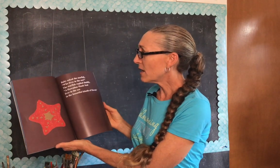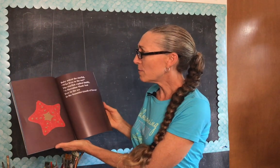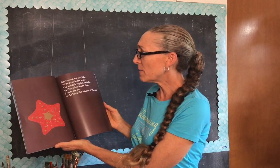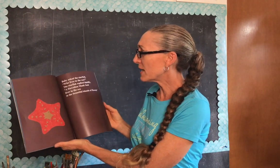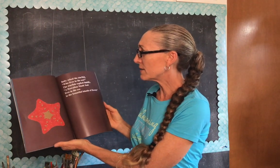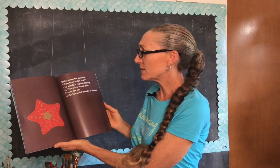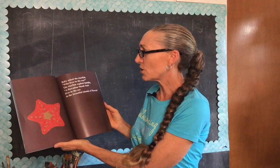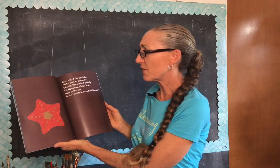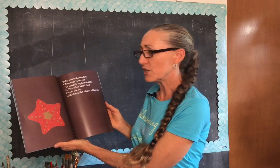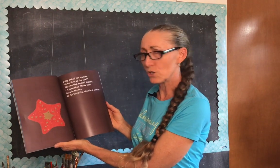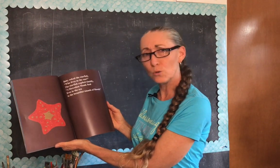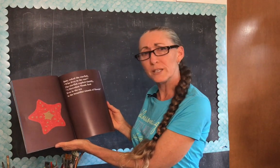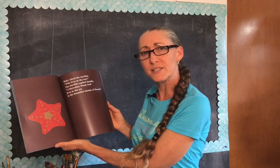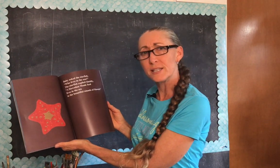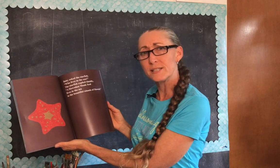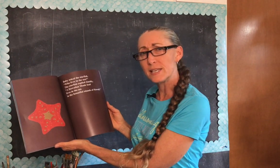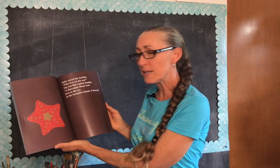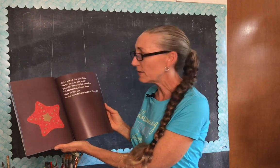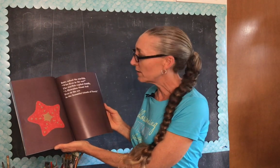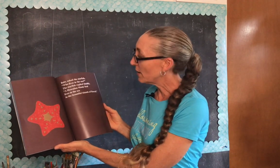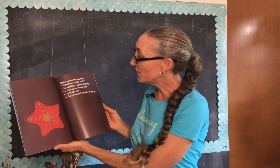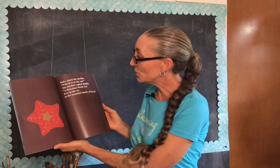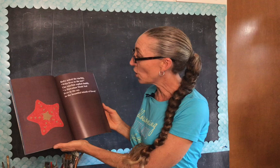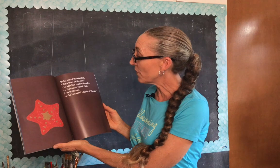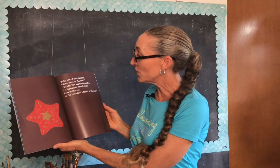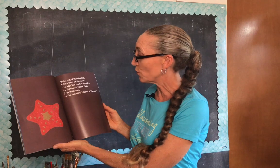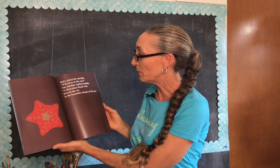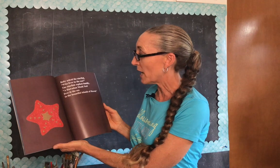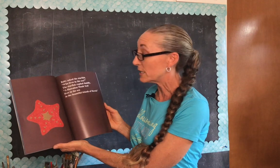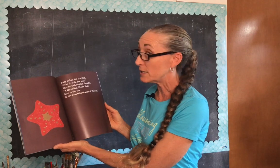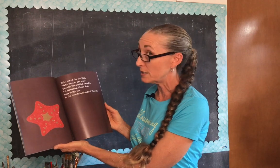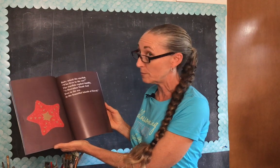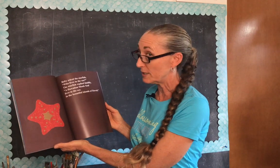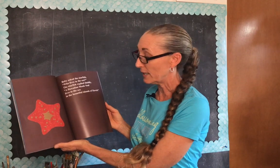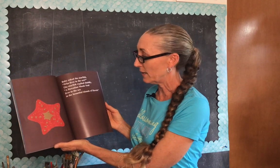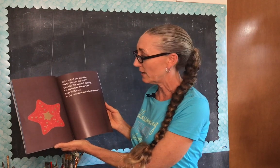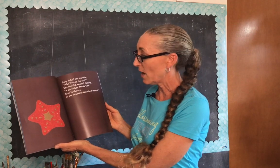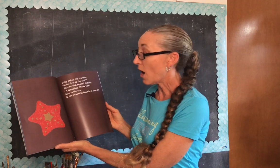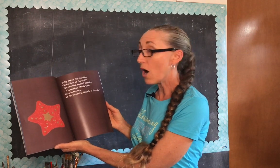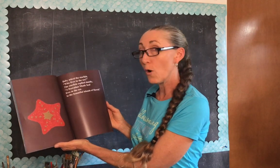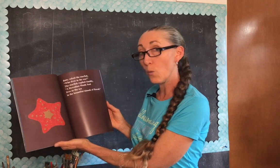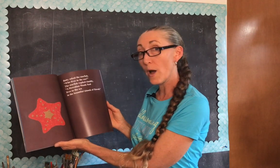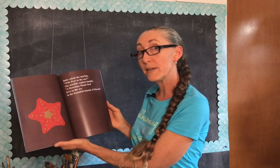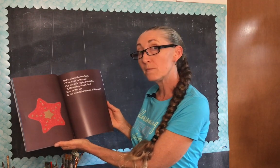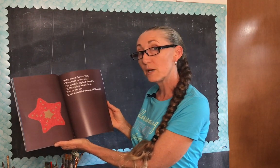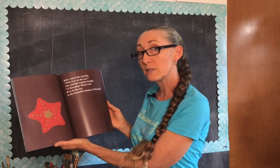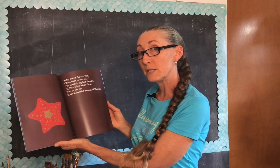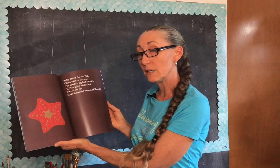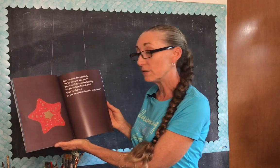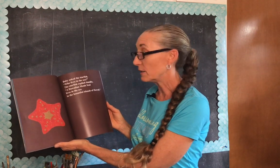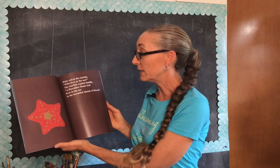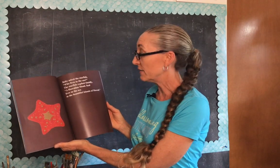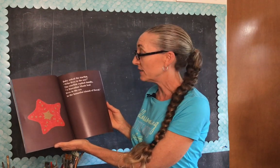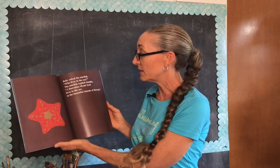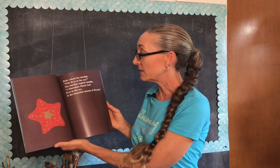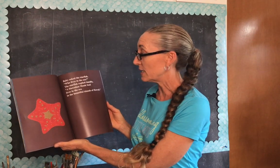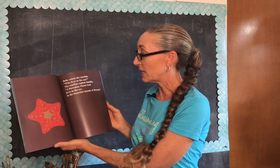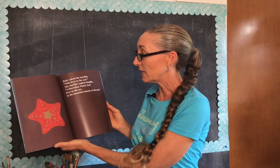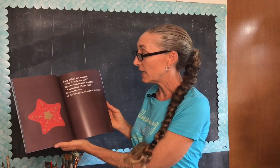Baby asked the starfish, "Who lives in the sea?" The starfish replied timidly, "A Hawaiian monk seal lives in the sea in